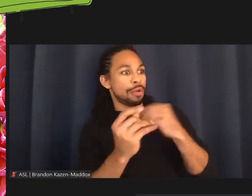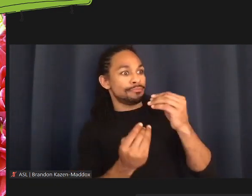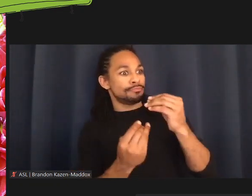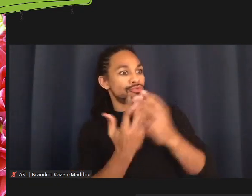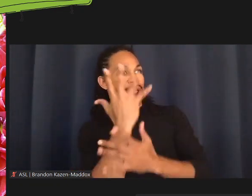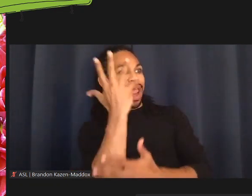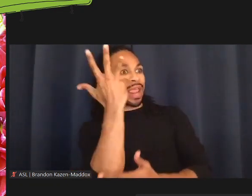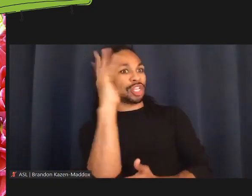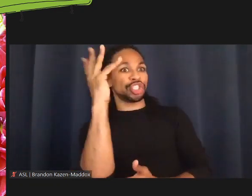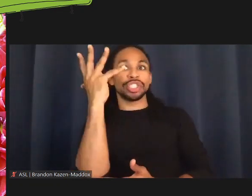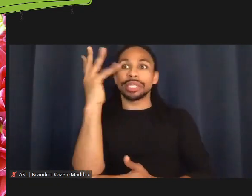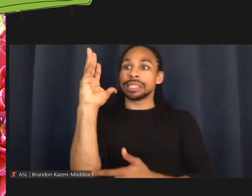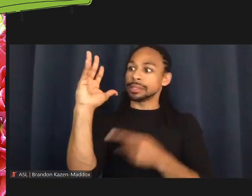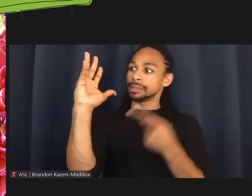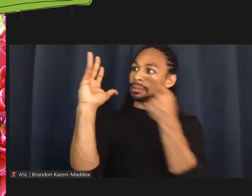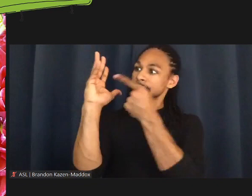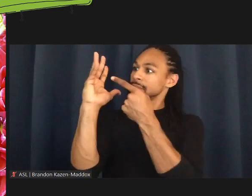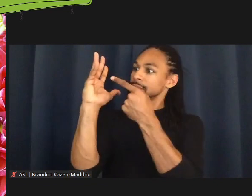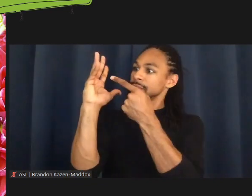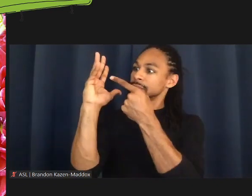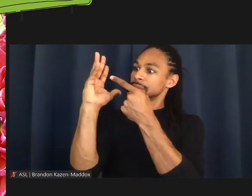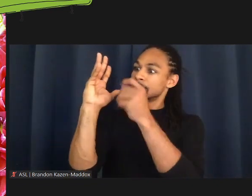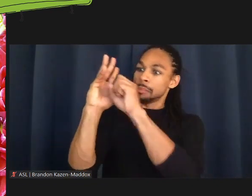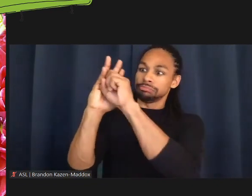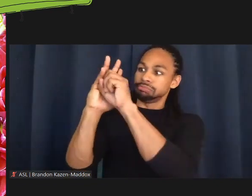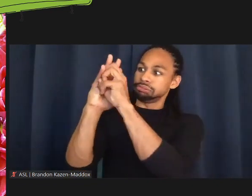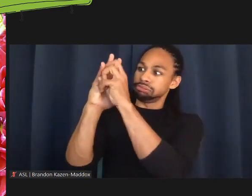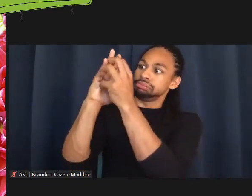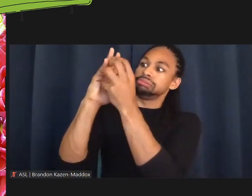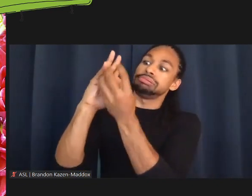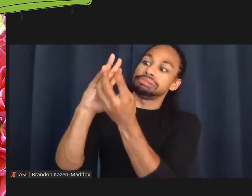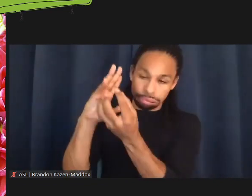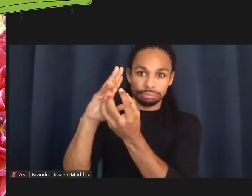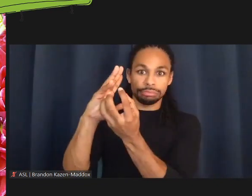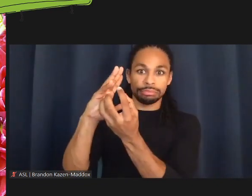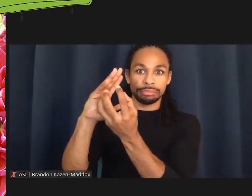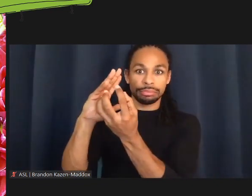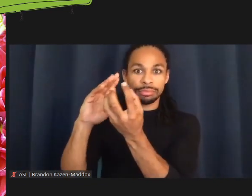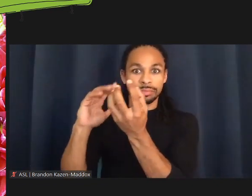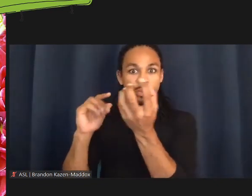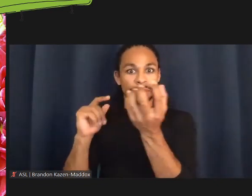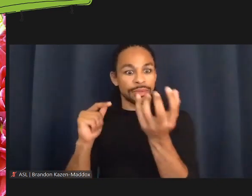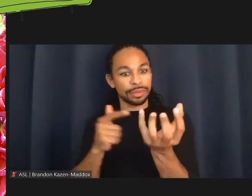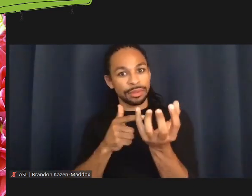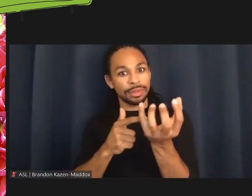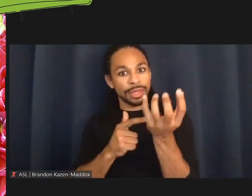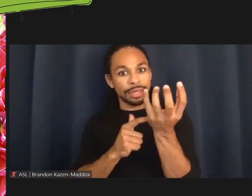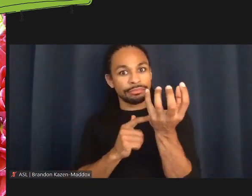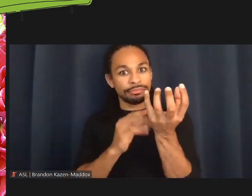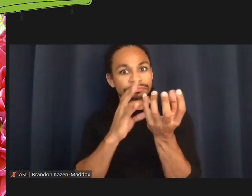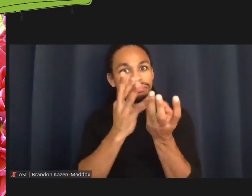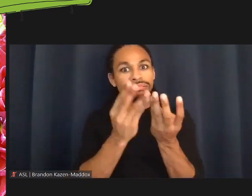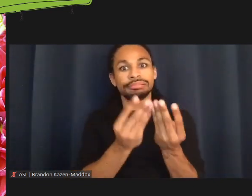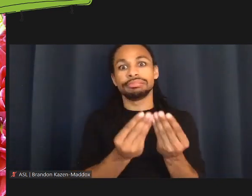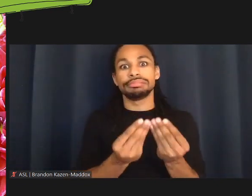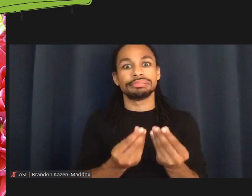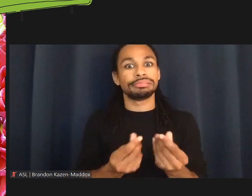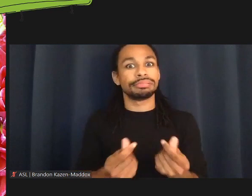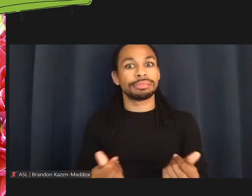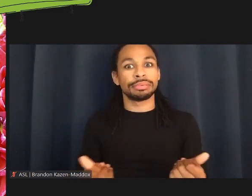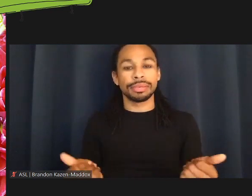What fruit was to fatten into fig perished in a sucrose